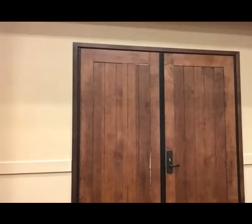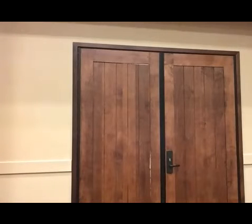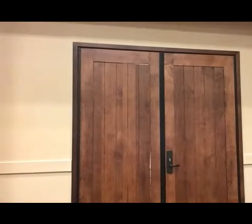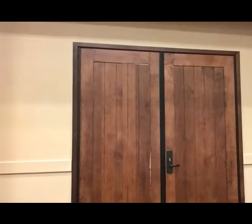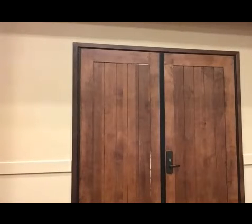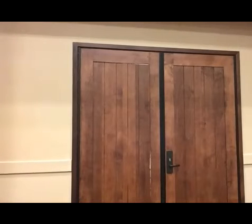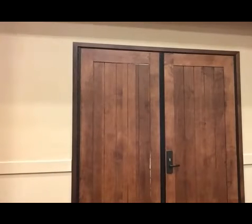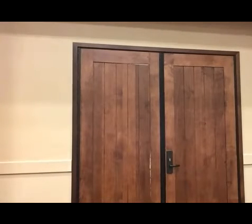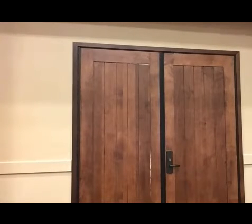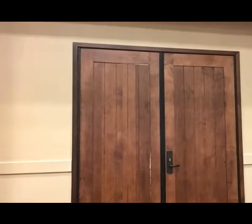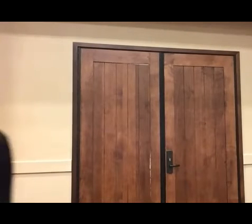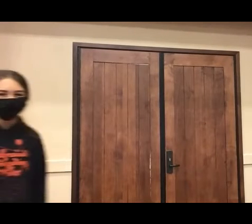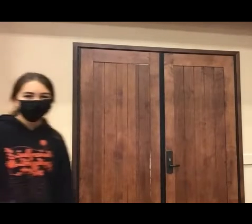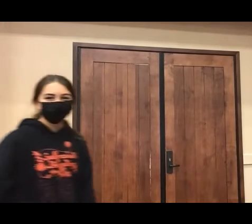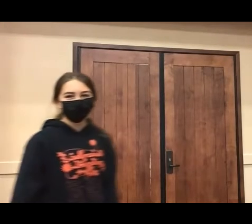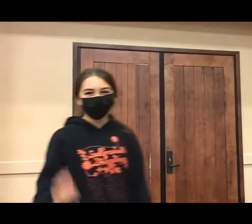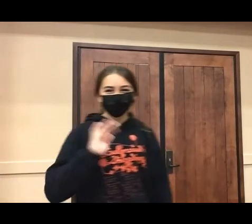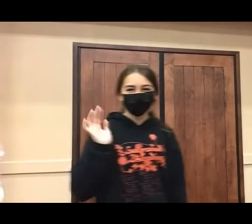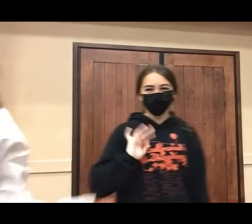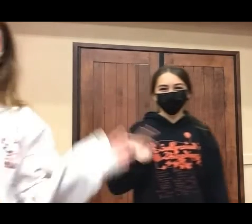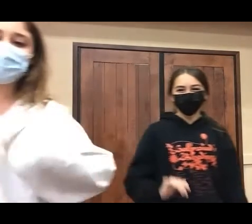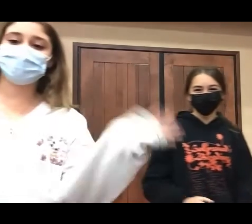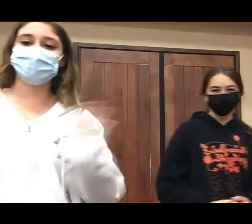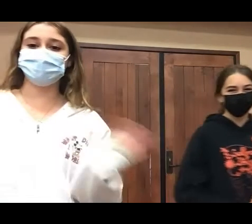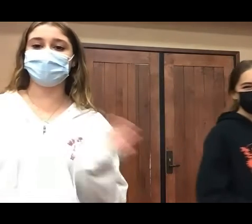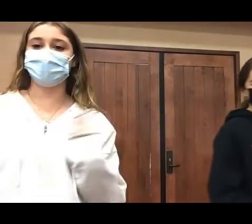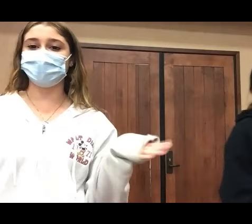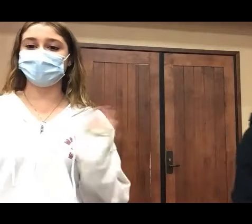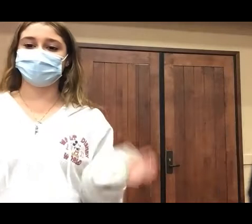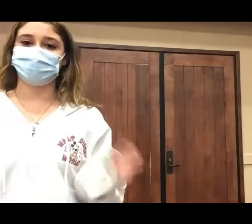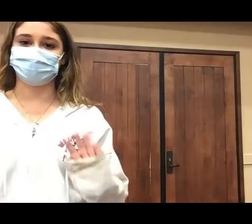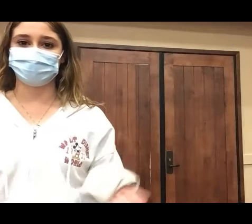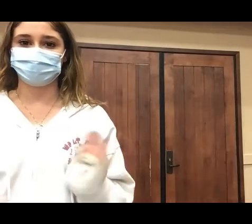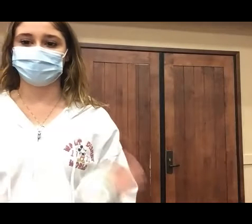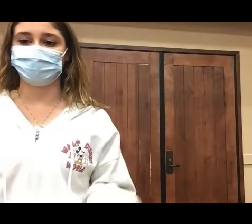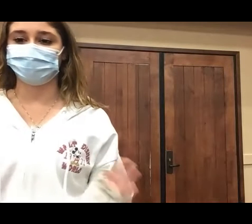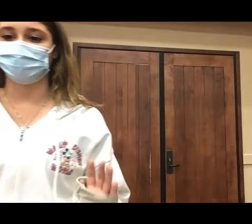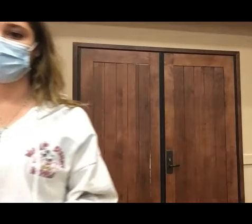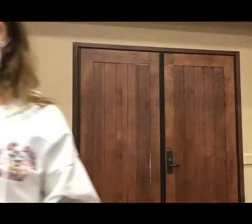let's work hard and be Christ. Bye, everyone. Have a good day.